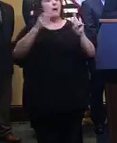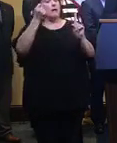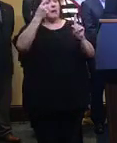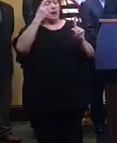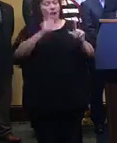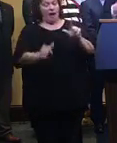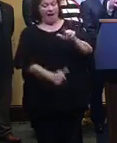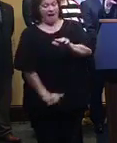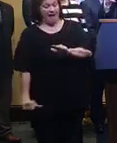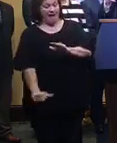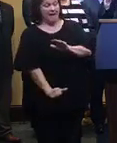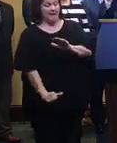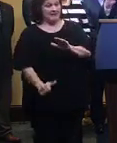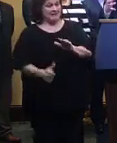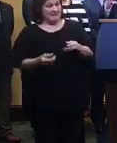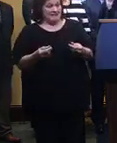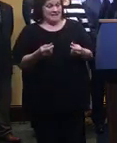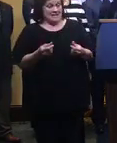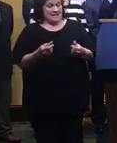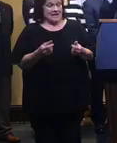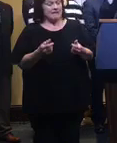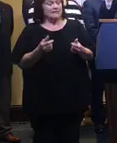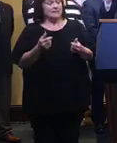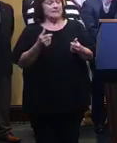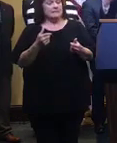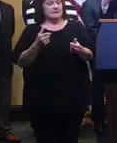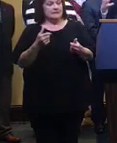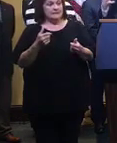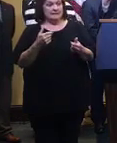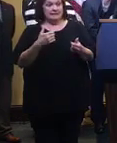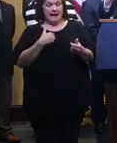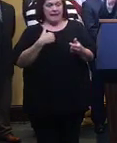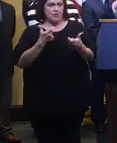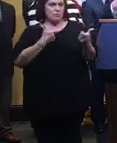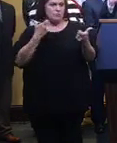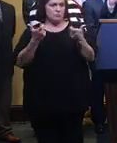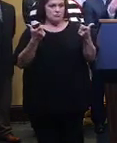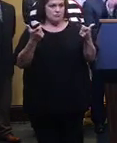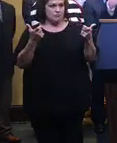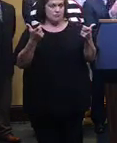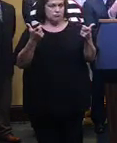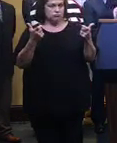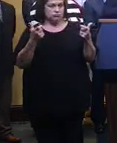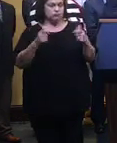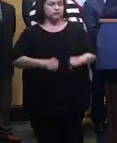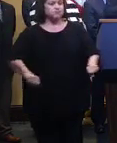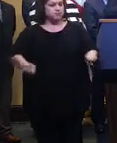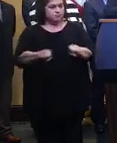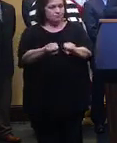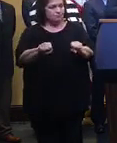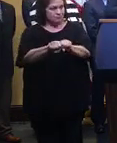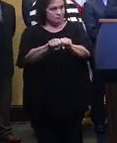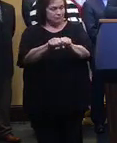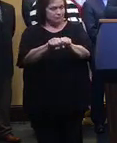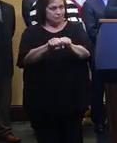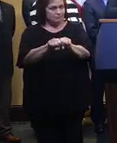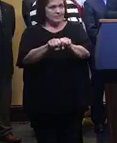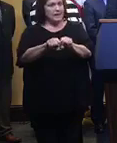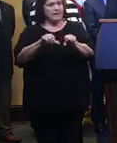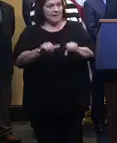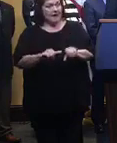a huge cistern, freight train sized cars holding water before they go into the St. Louis